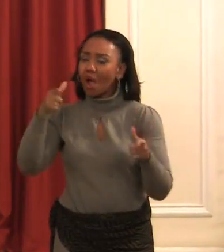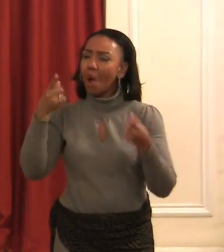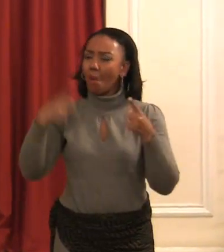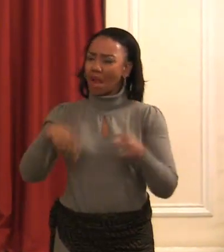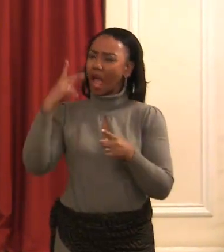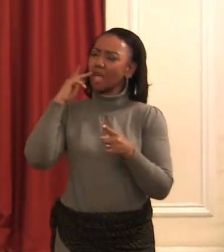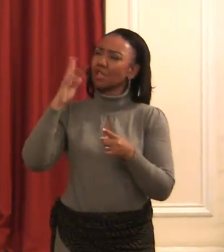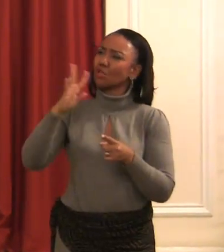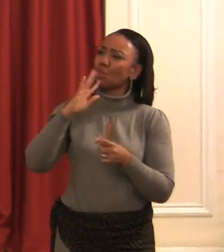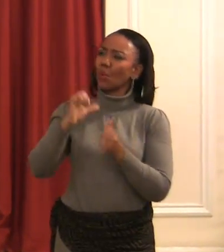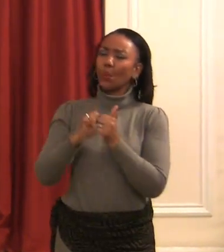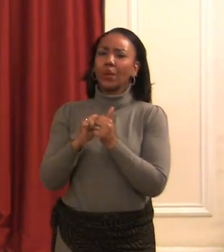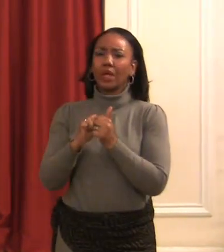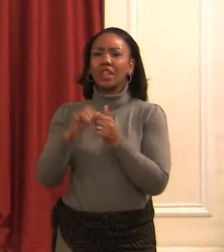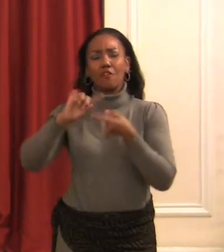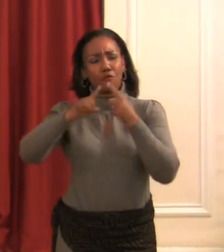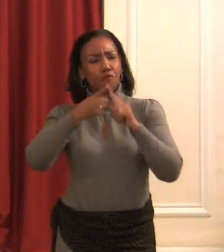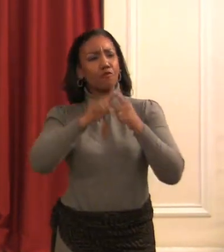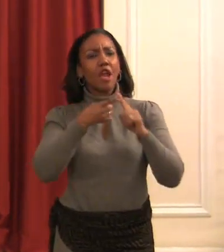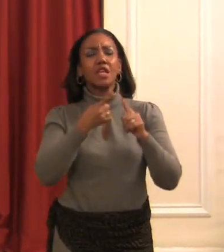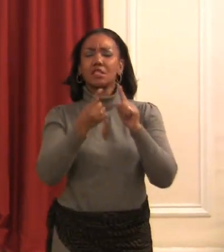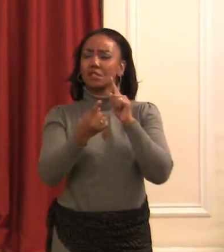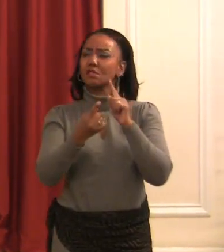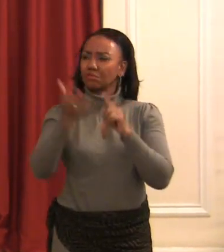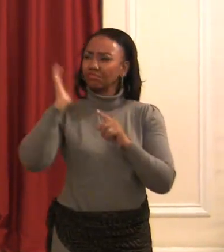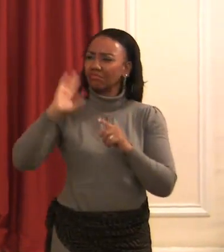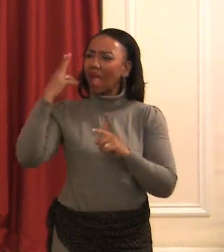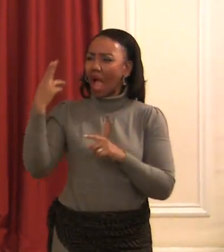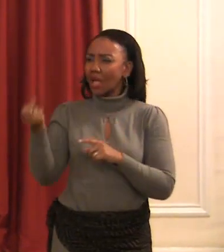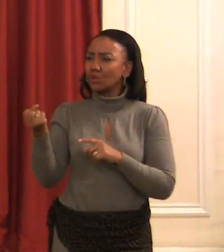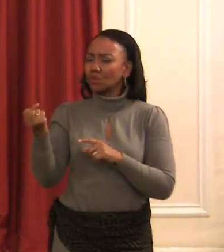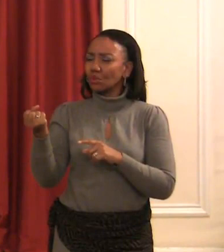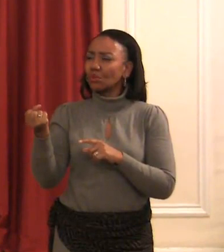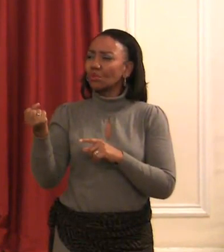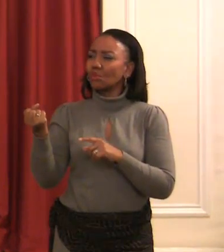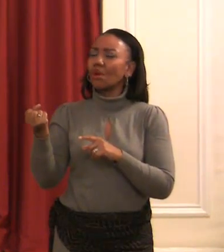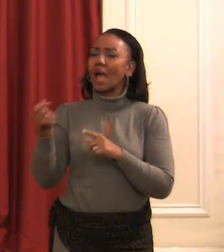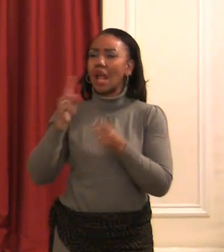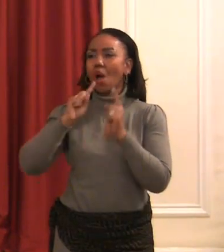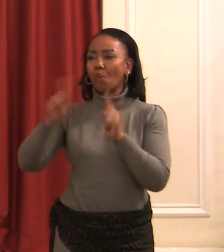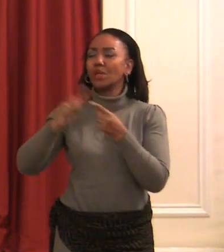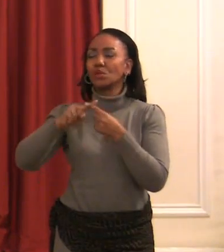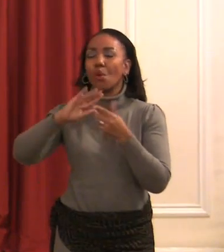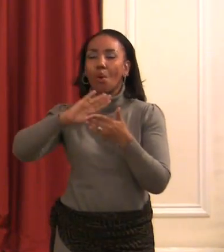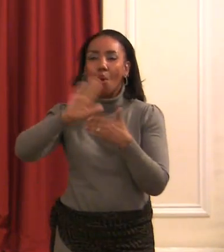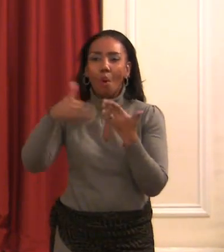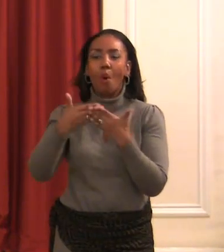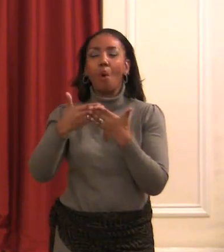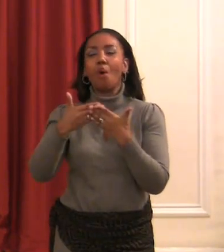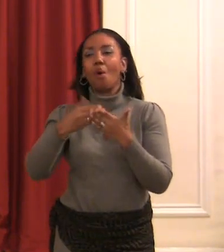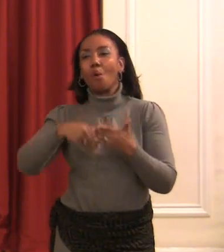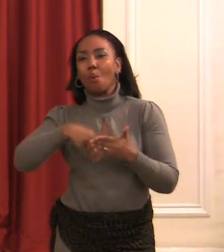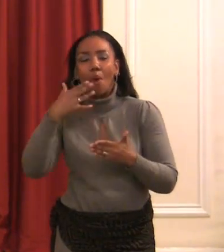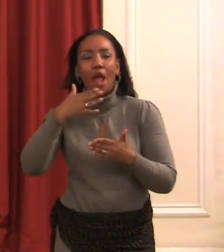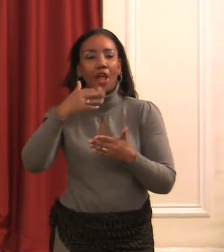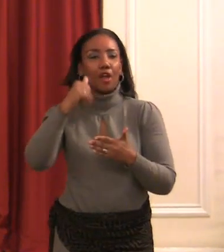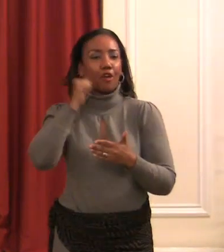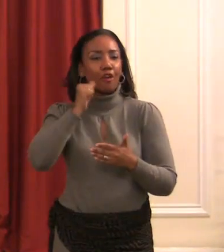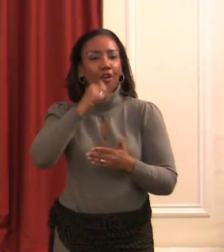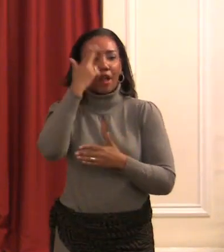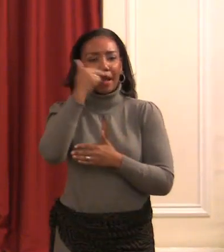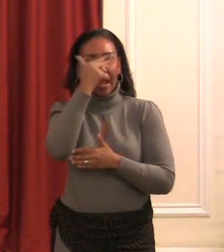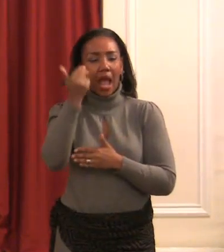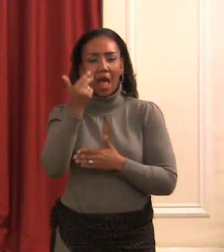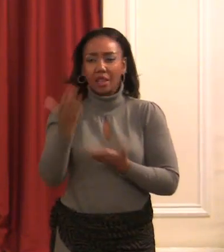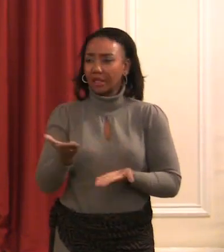when I started speaking with friends that I went to school with, meaning high school. And I went to an all-white, all-girls Catholic high school. When I bring up